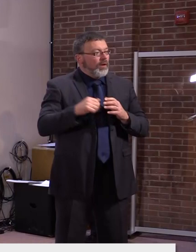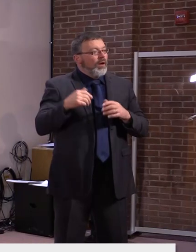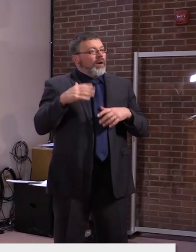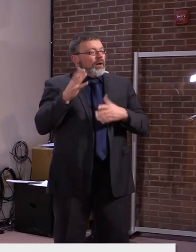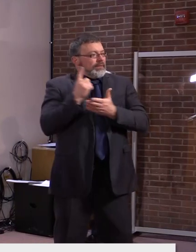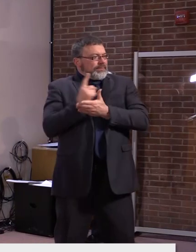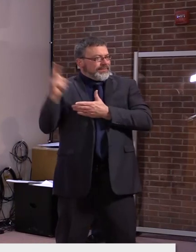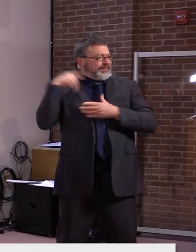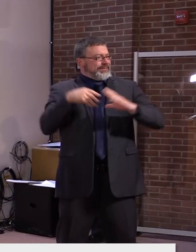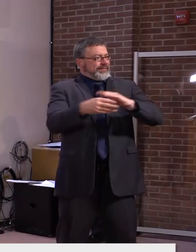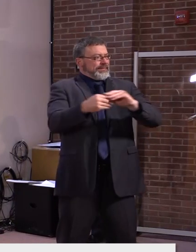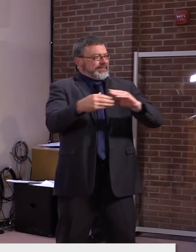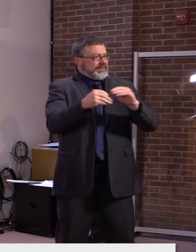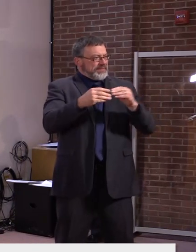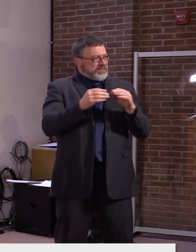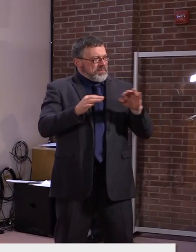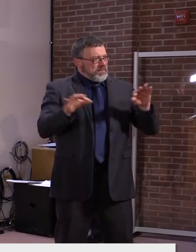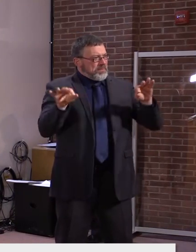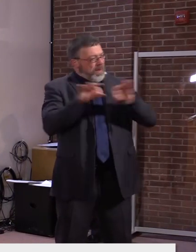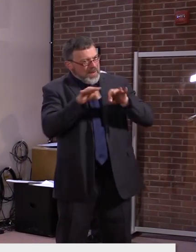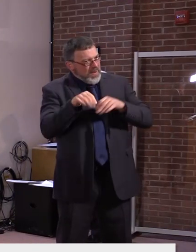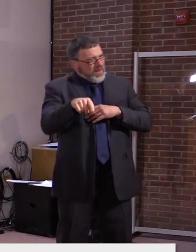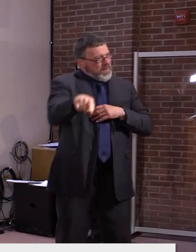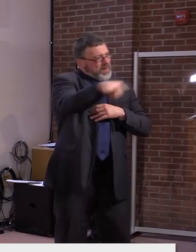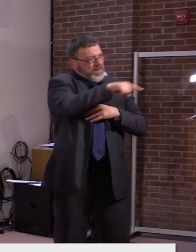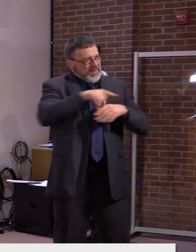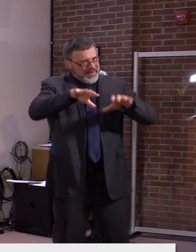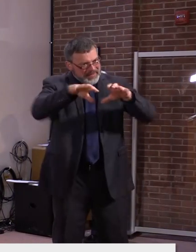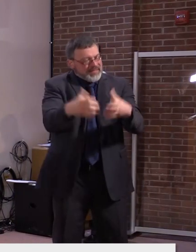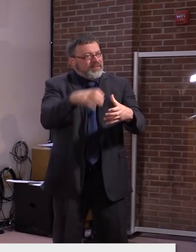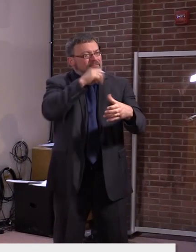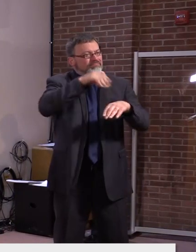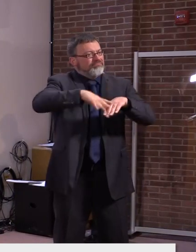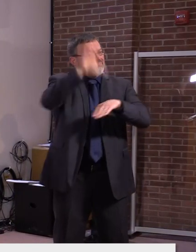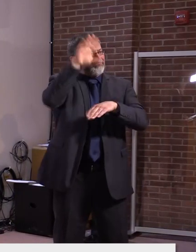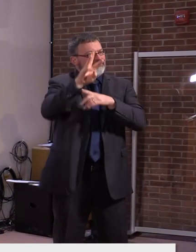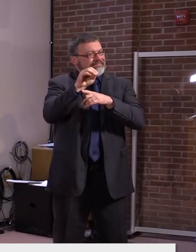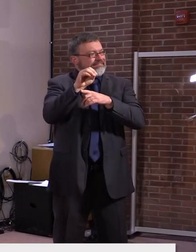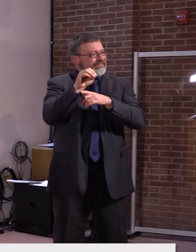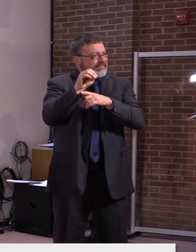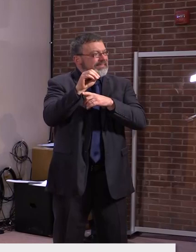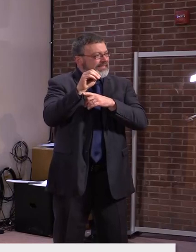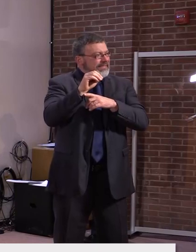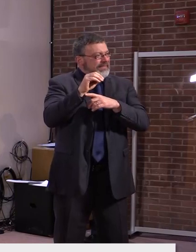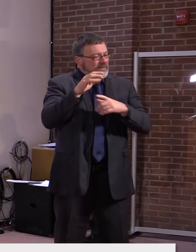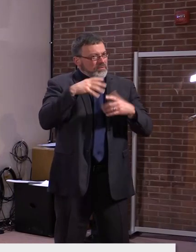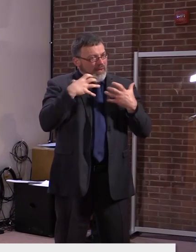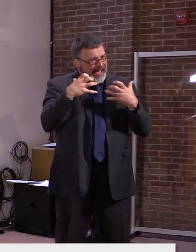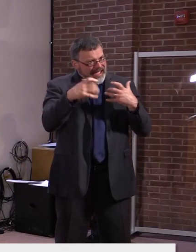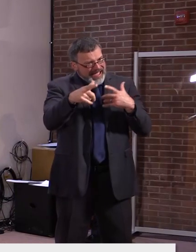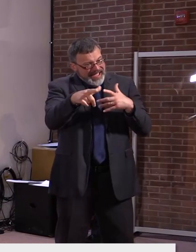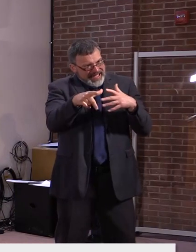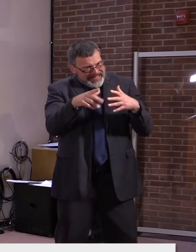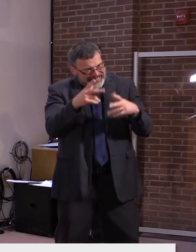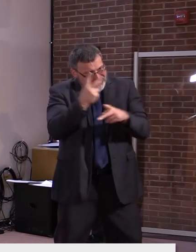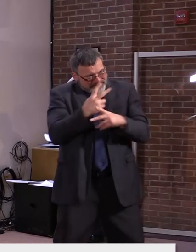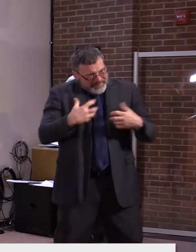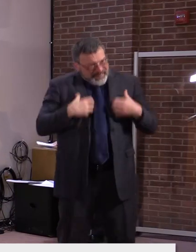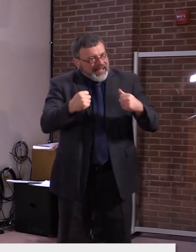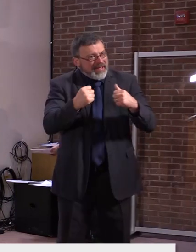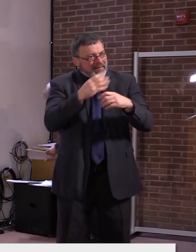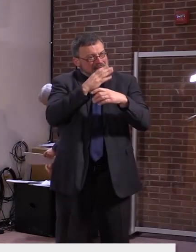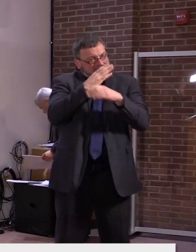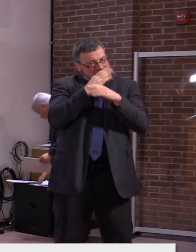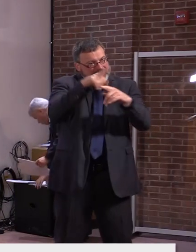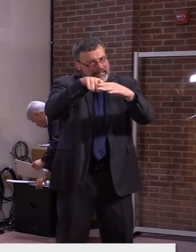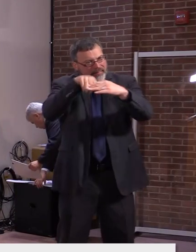more vulnerable Vermonters out of the hospital. That means making smart choices, like wearing a mask in crowded